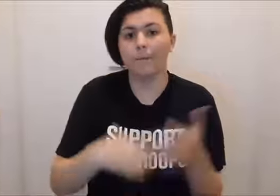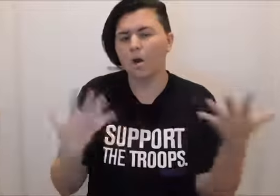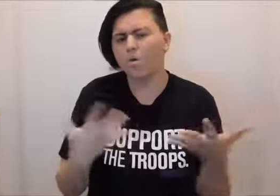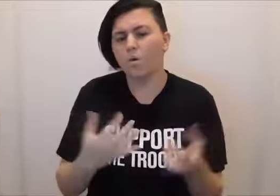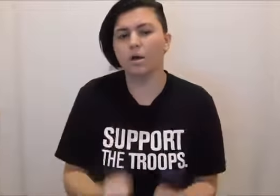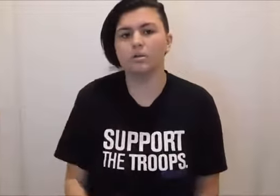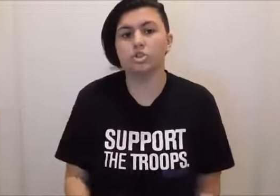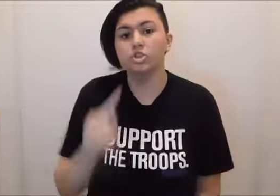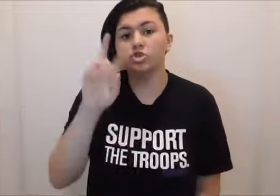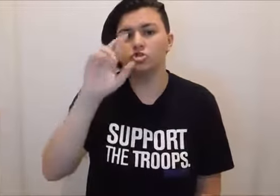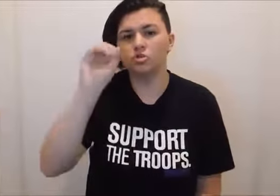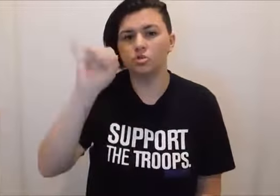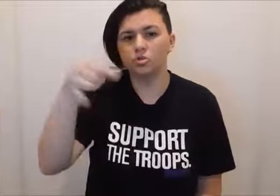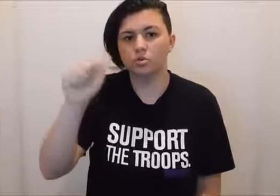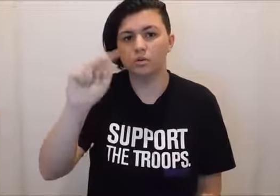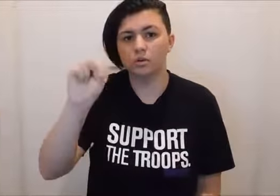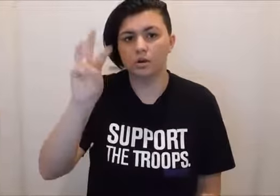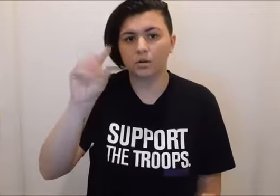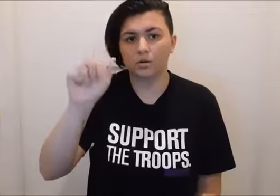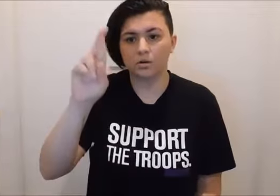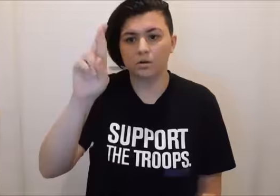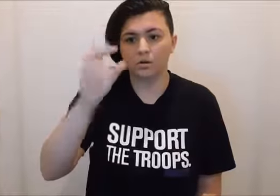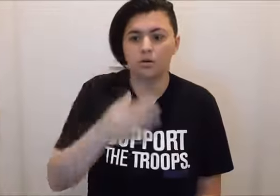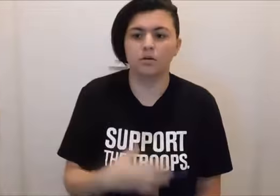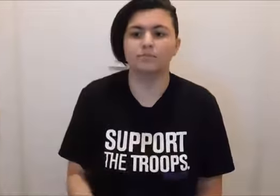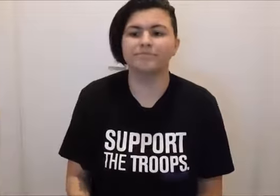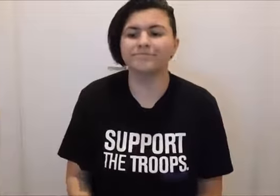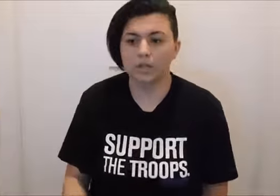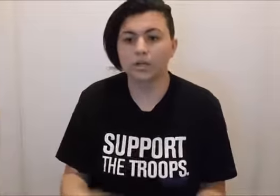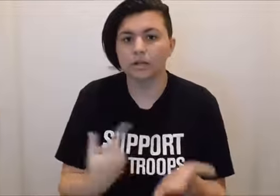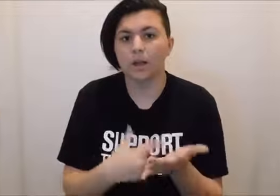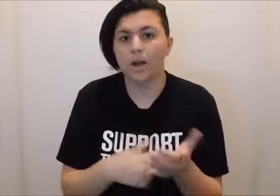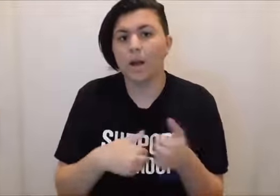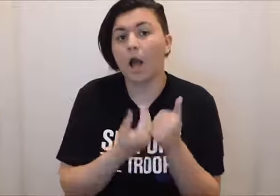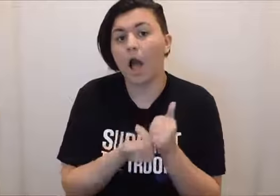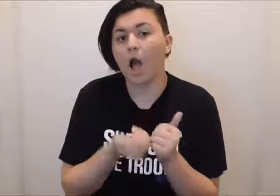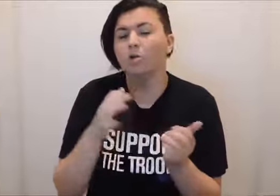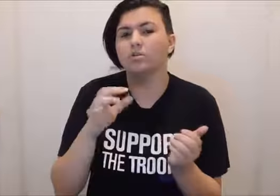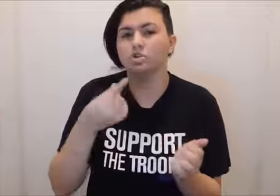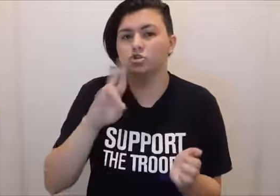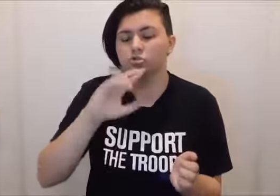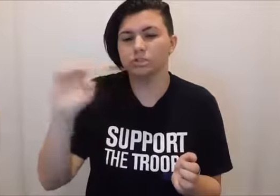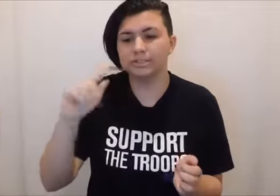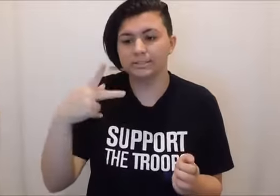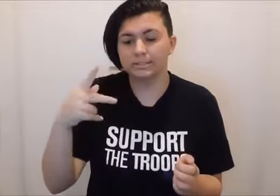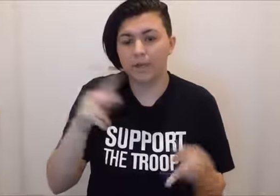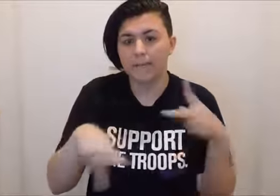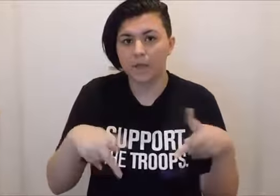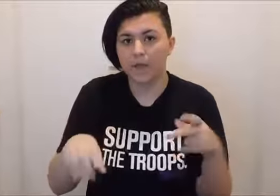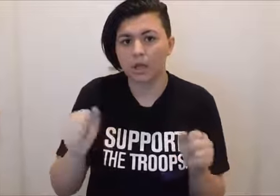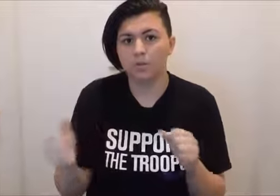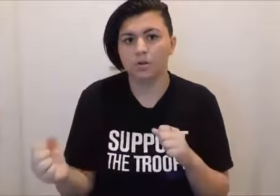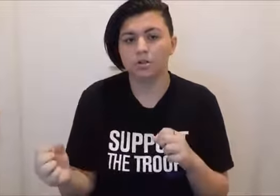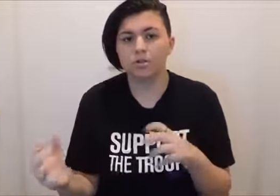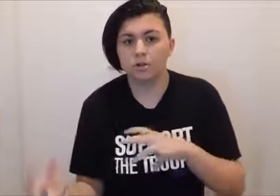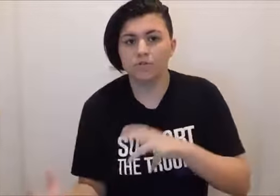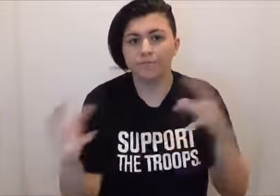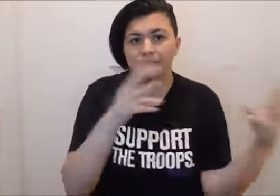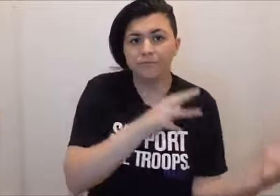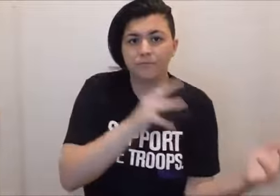The Iliad talks about the Trojan War, and it talks about how the Greeks fought with the Trojans